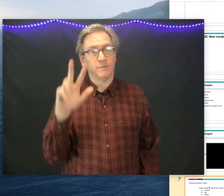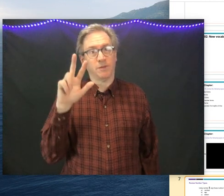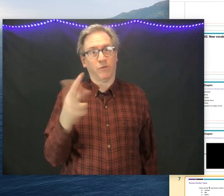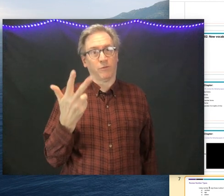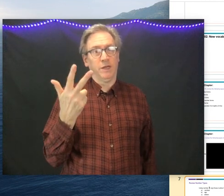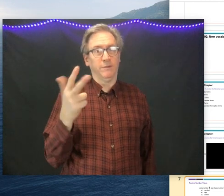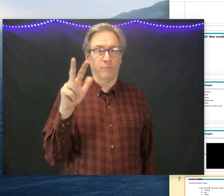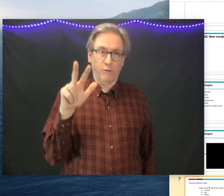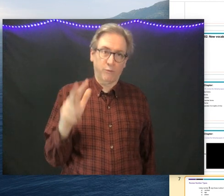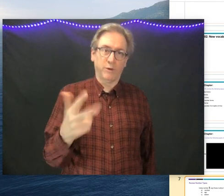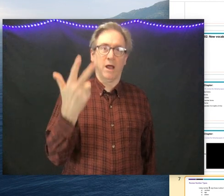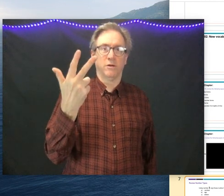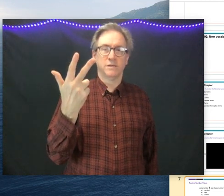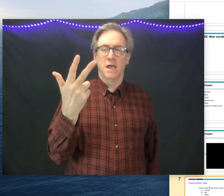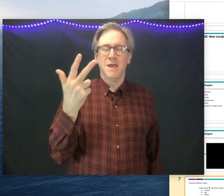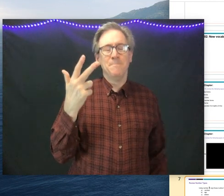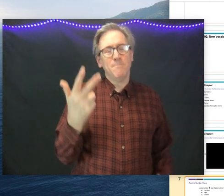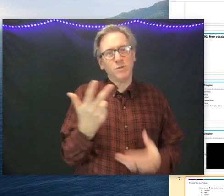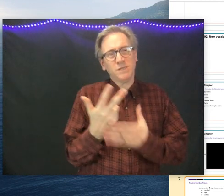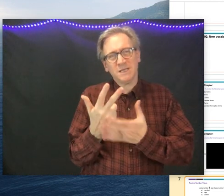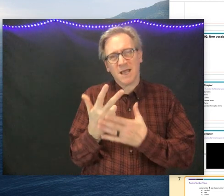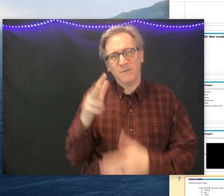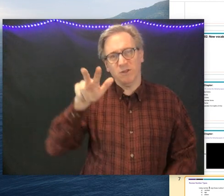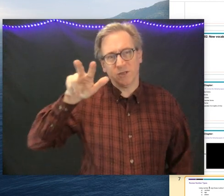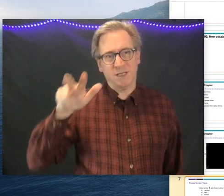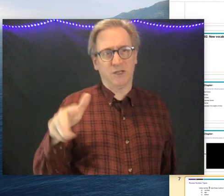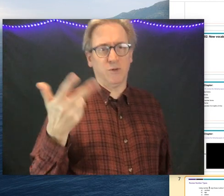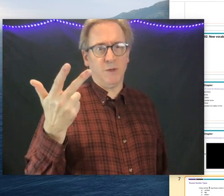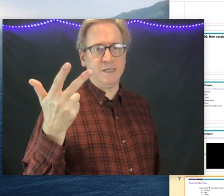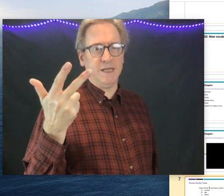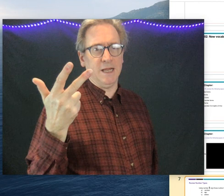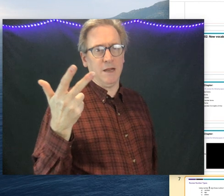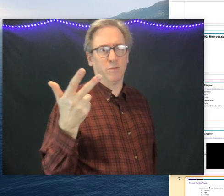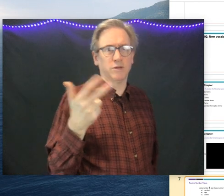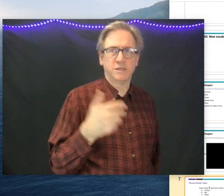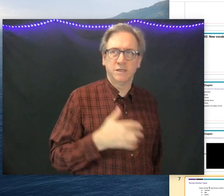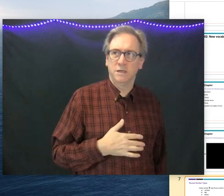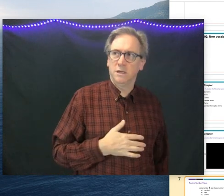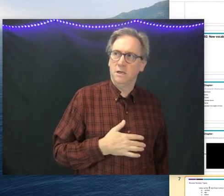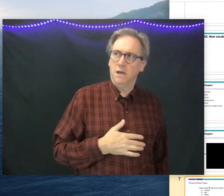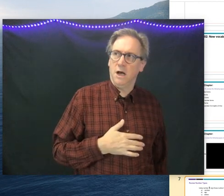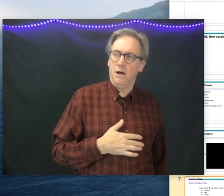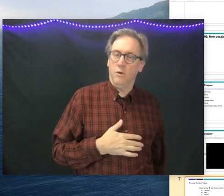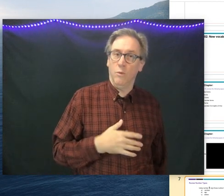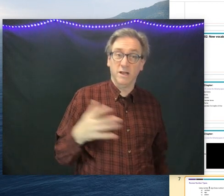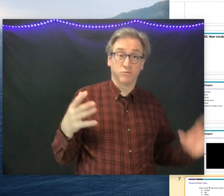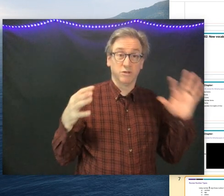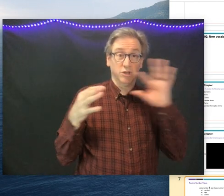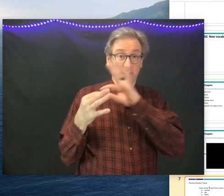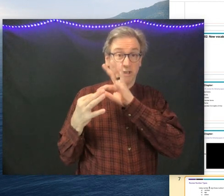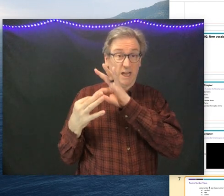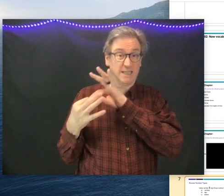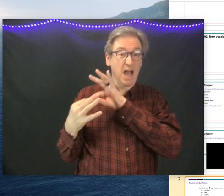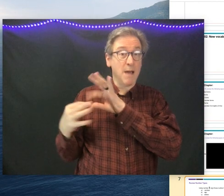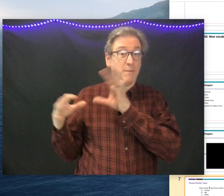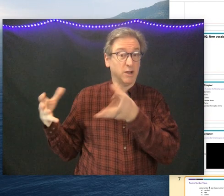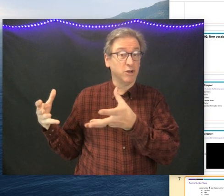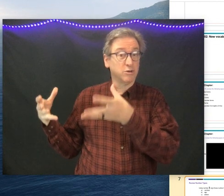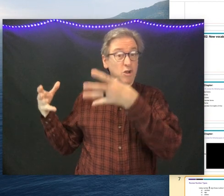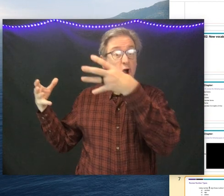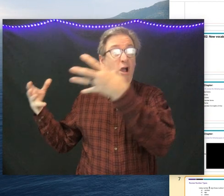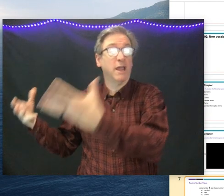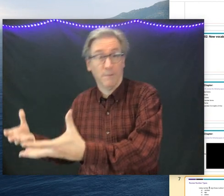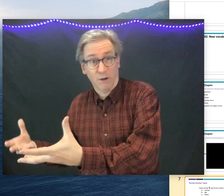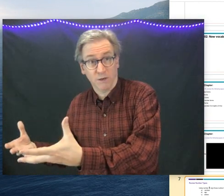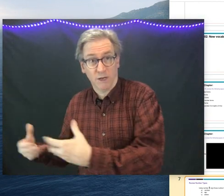some $3. Most of the time, you'll see the twist in numbers when it's a topic